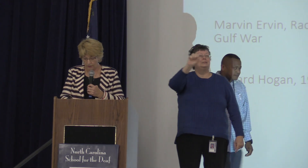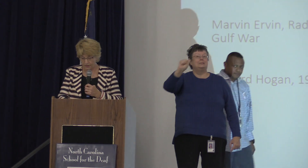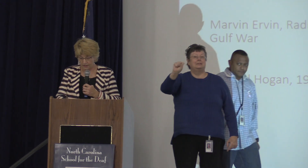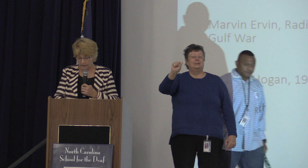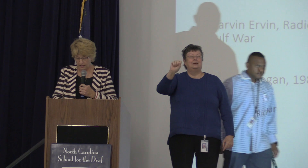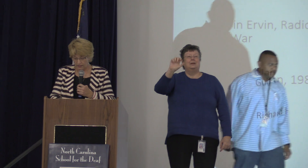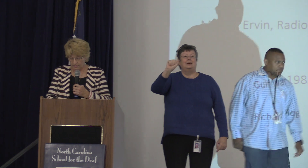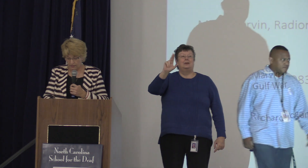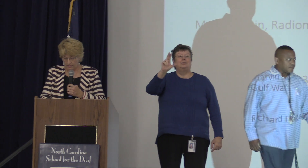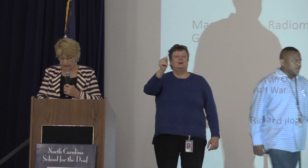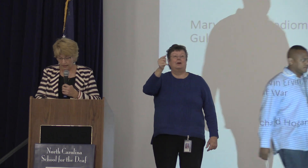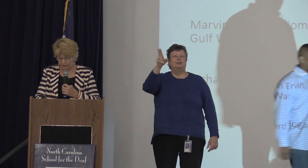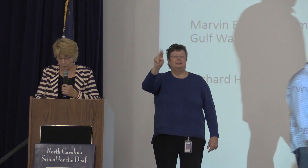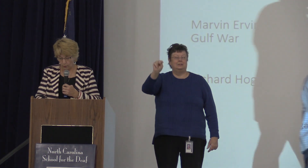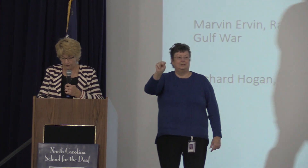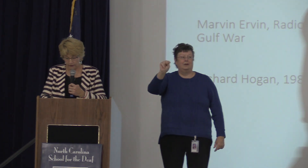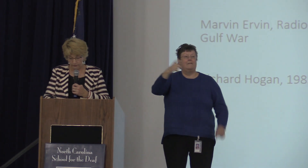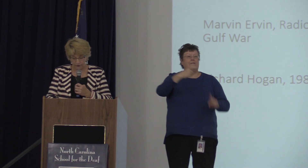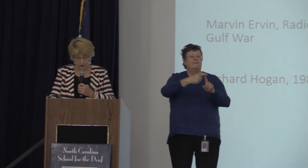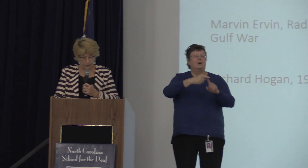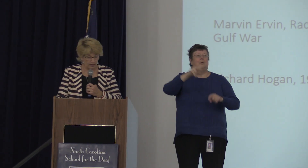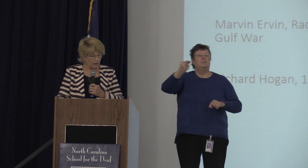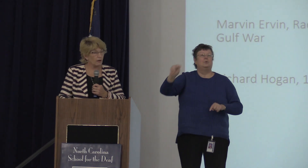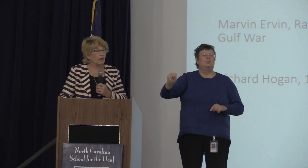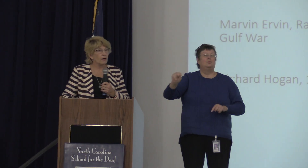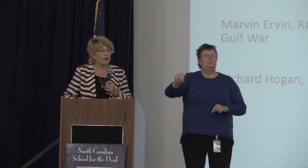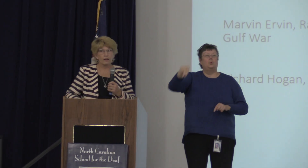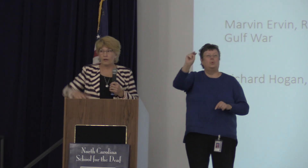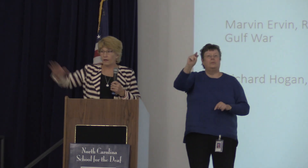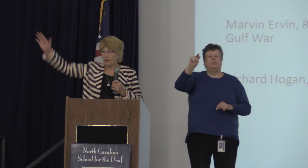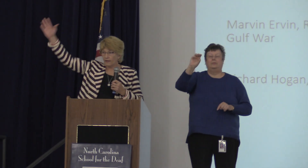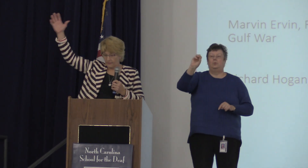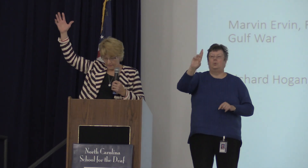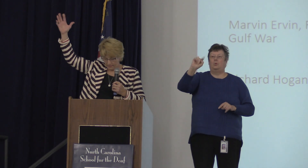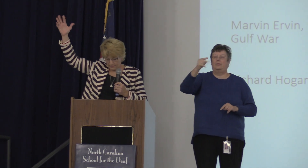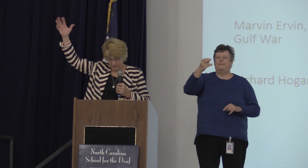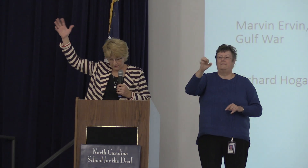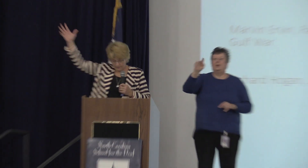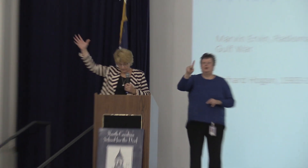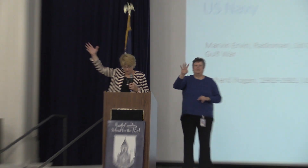USS Austin out of Norfolk, Virginia.